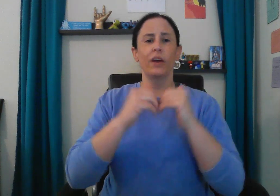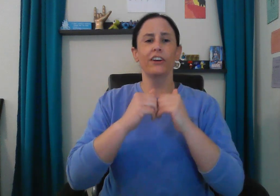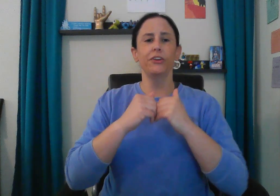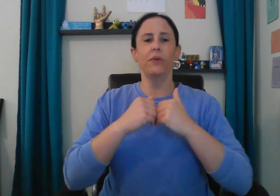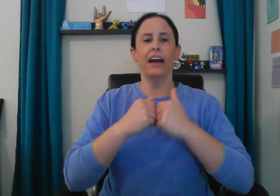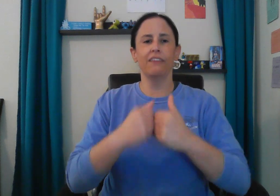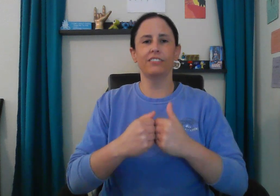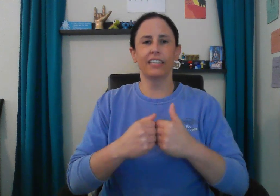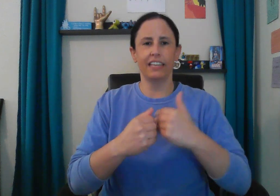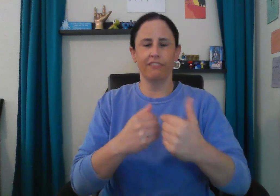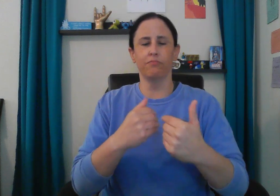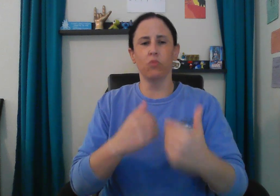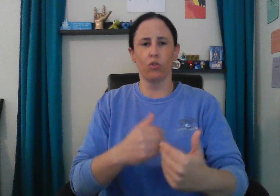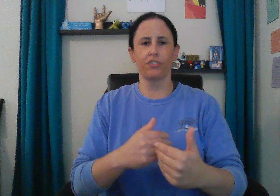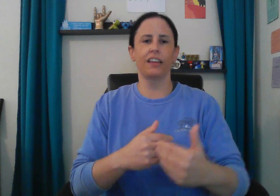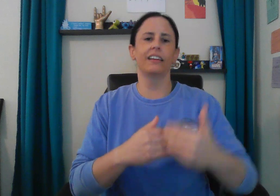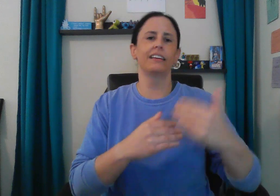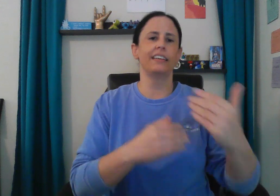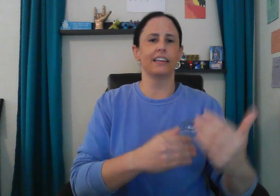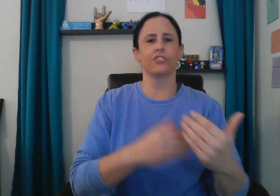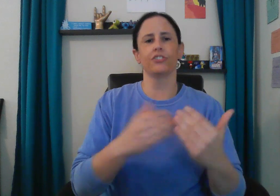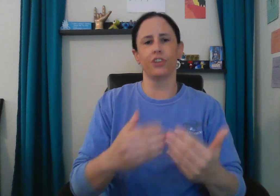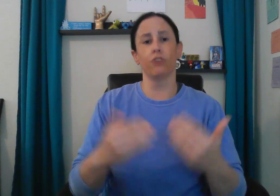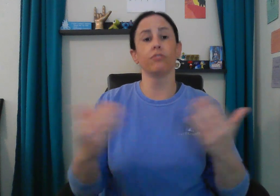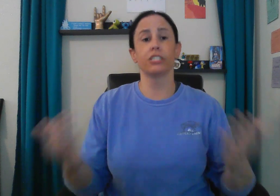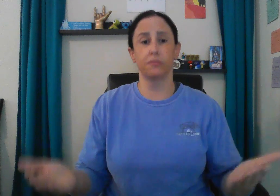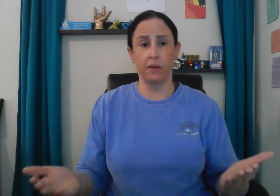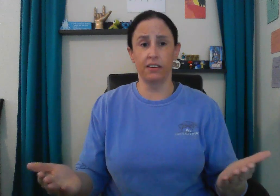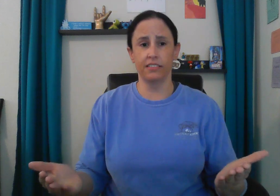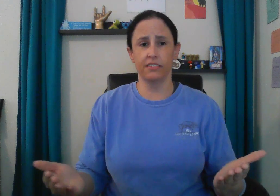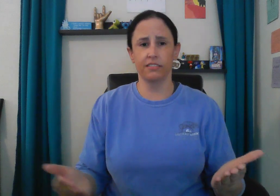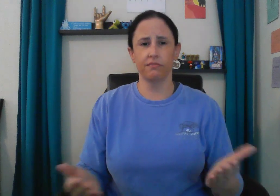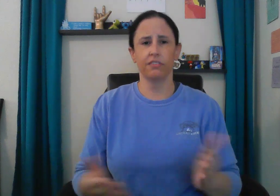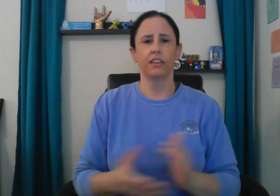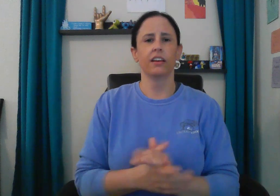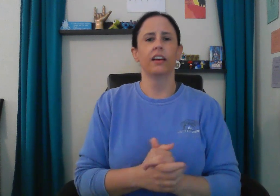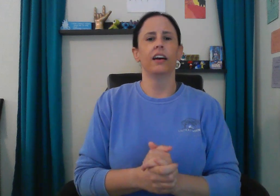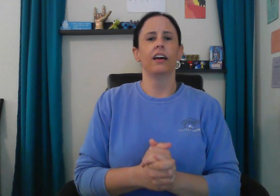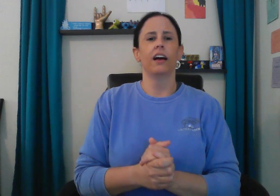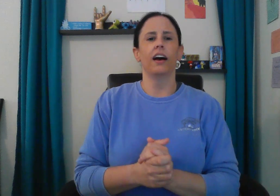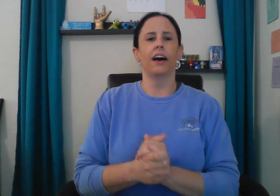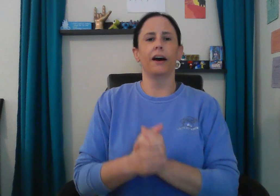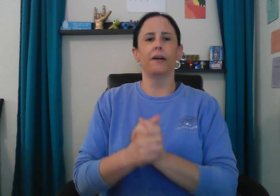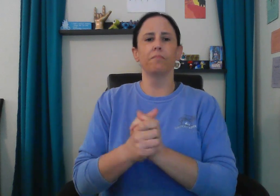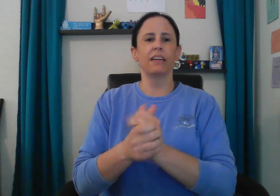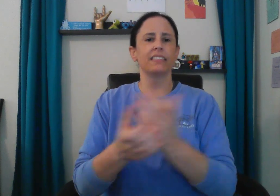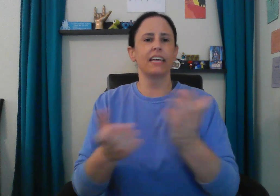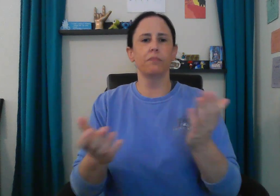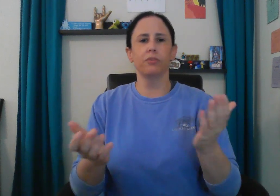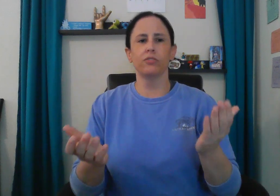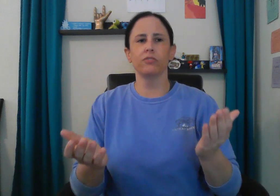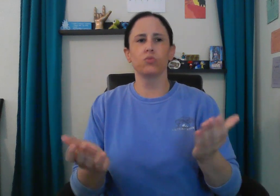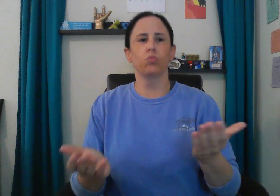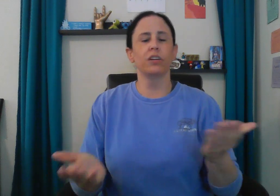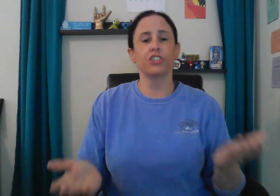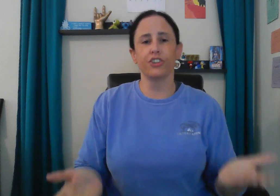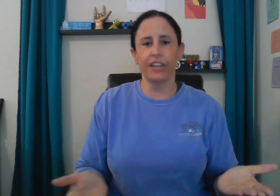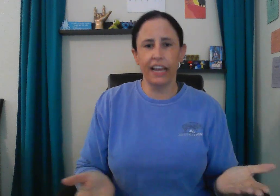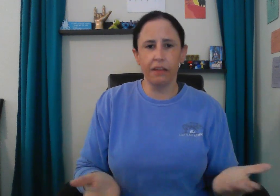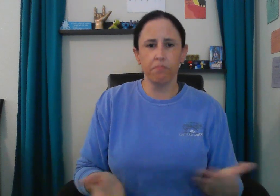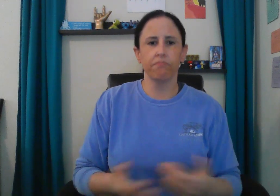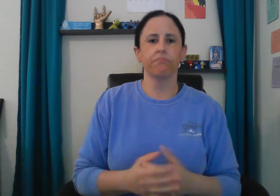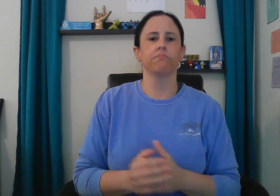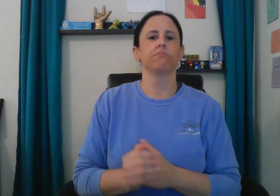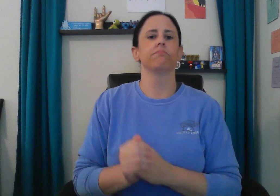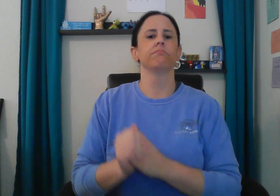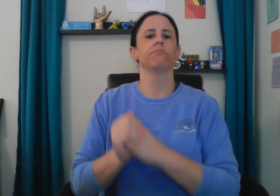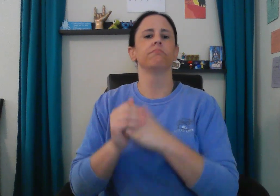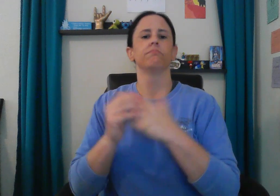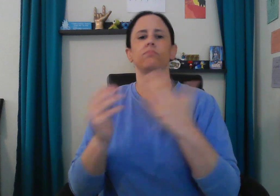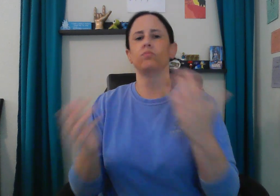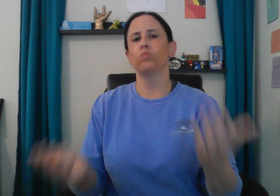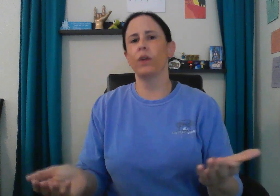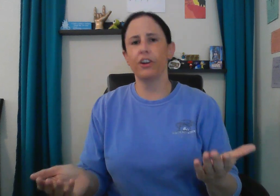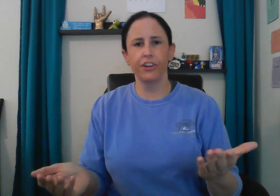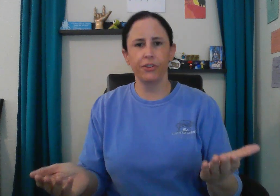you have to give more than a yes or no response. Examples, what's your name? Where are you